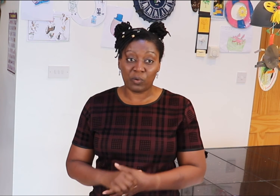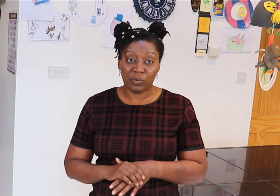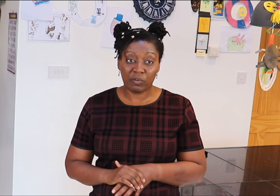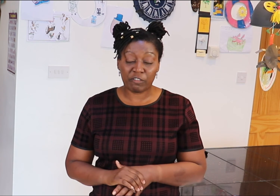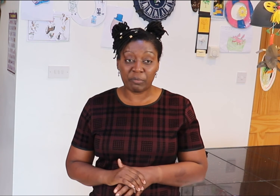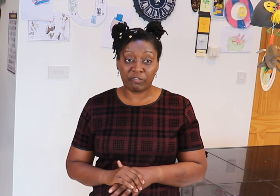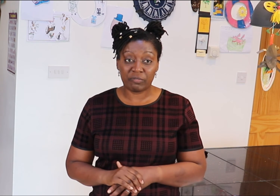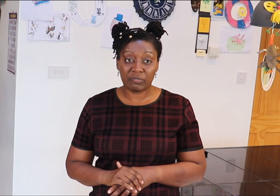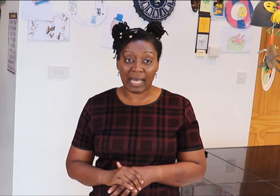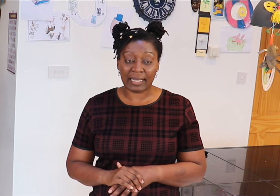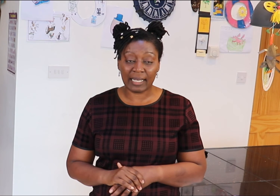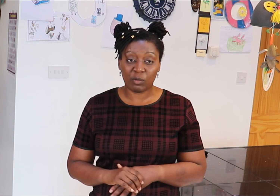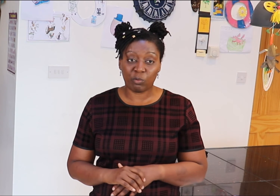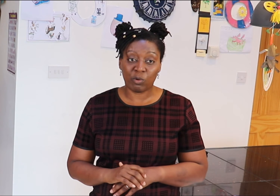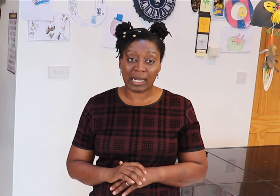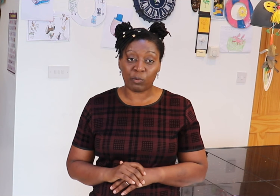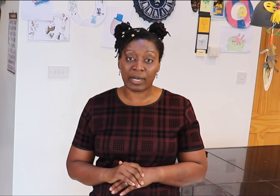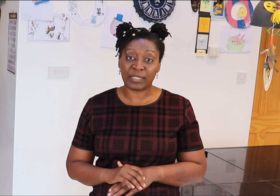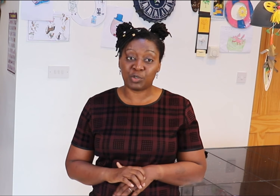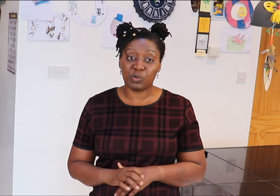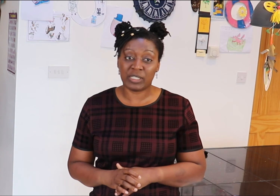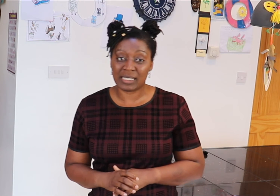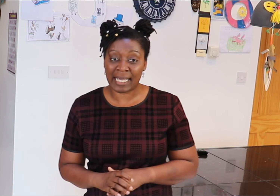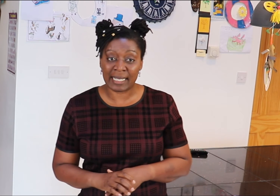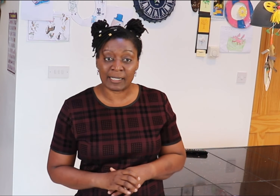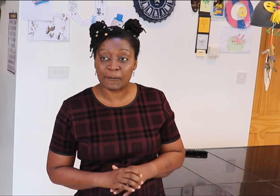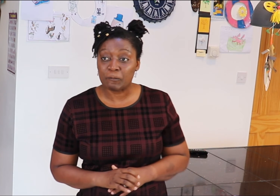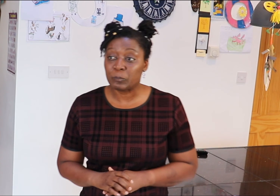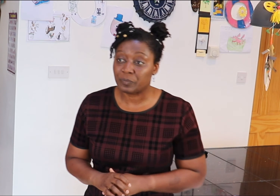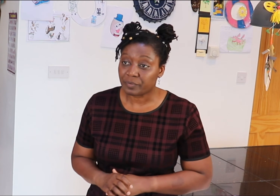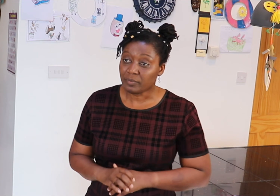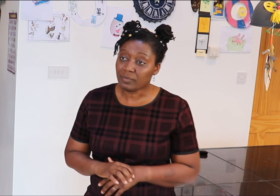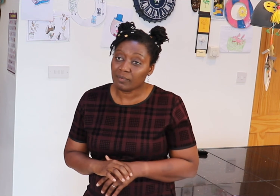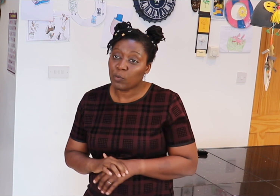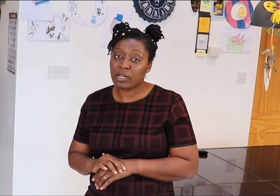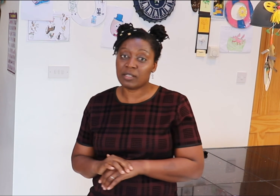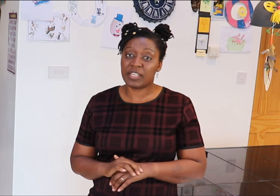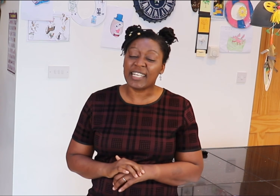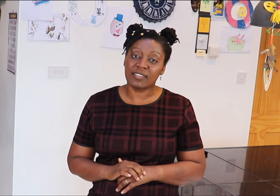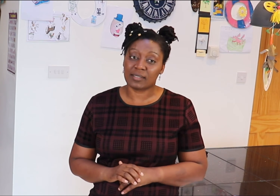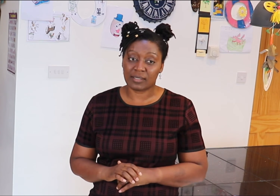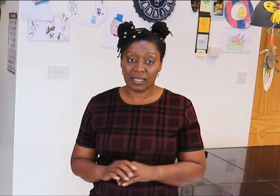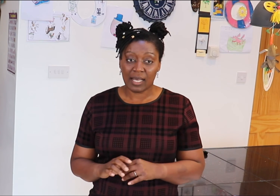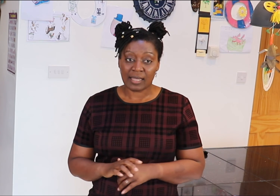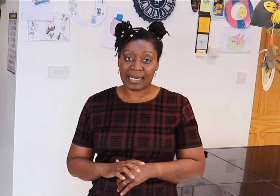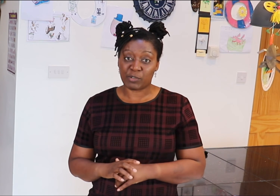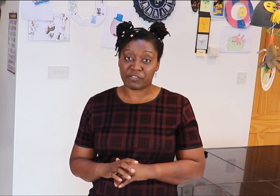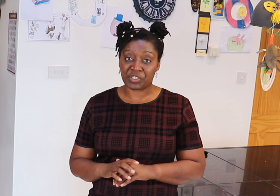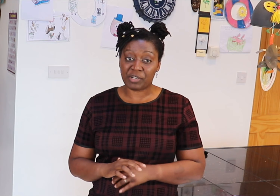Now, I think what I do want to say is, one of the things that I was